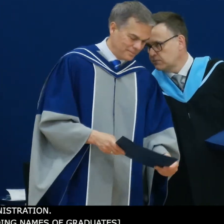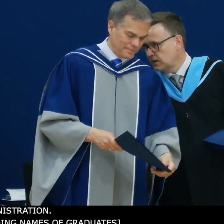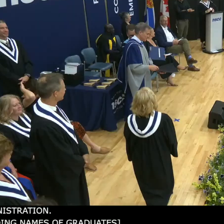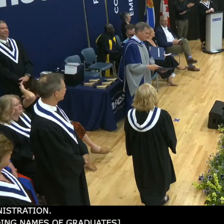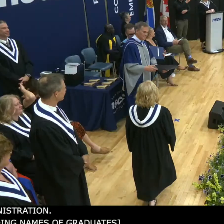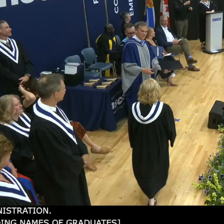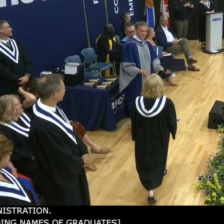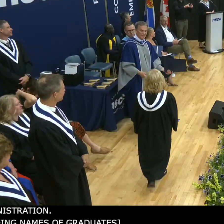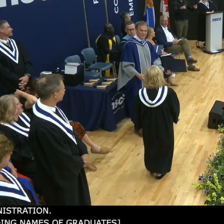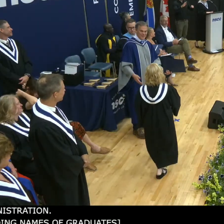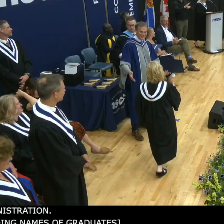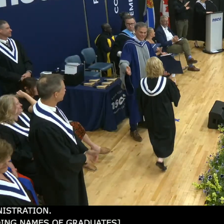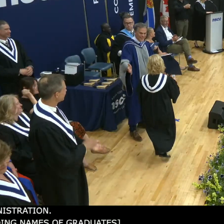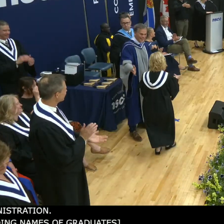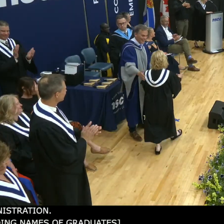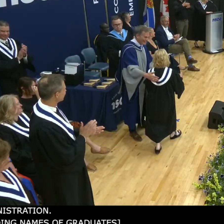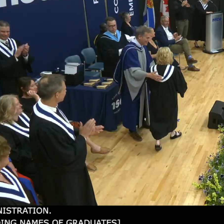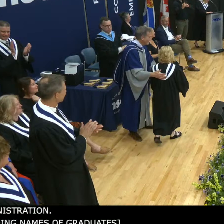administration.